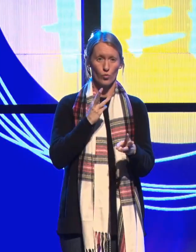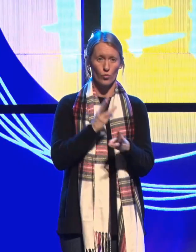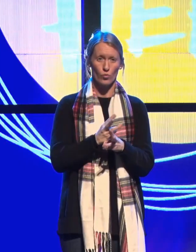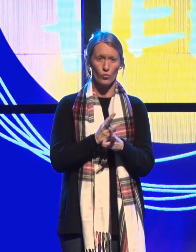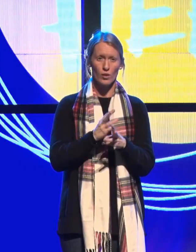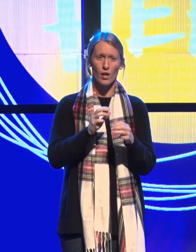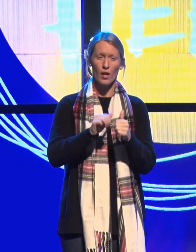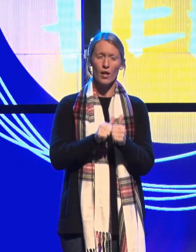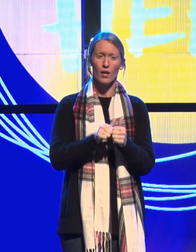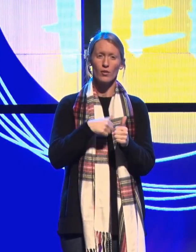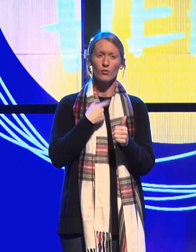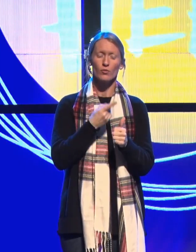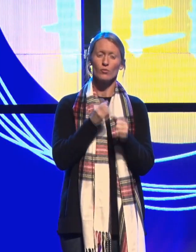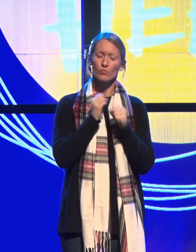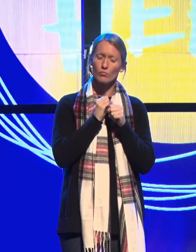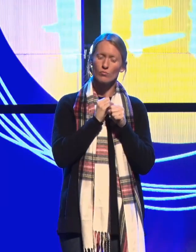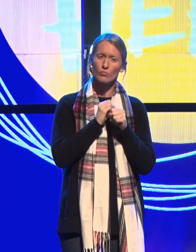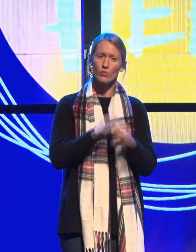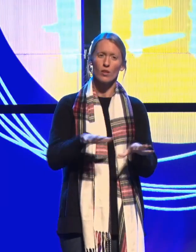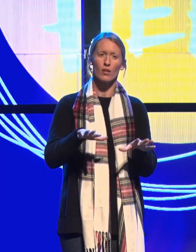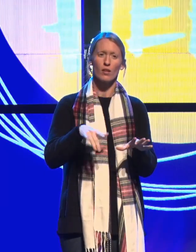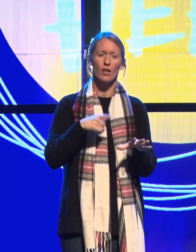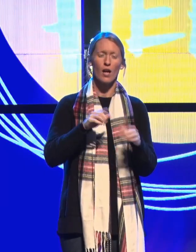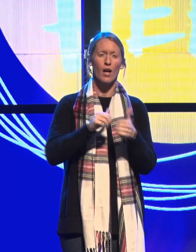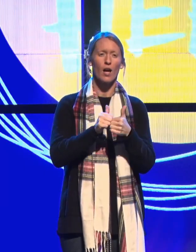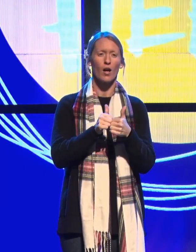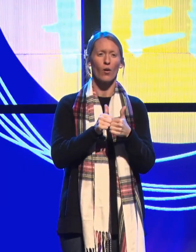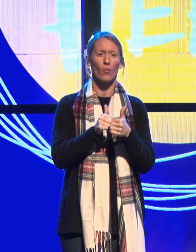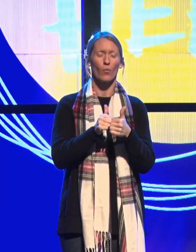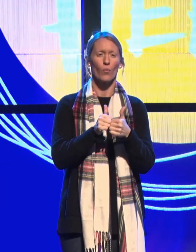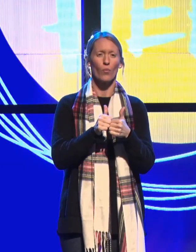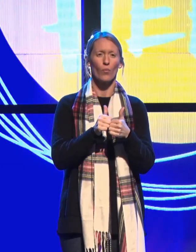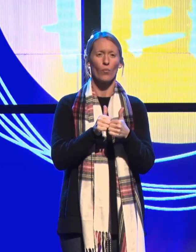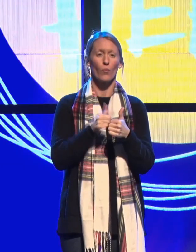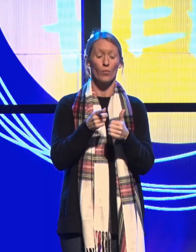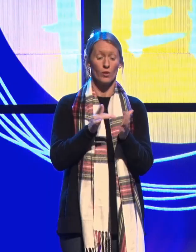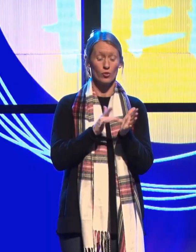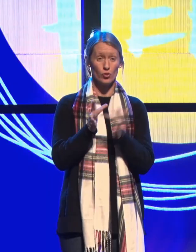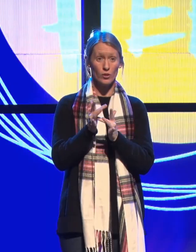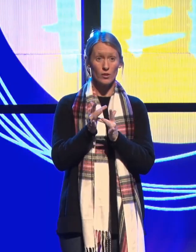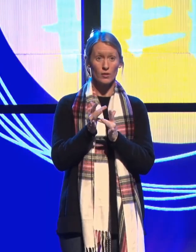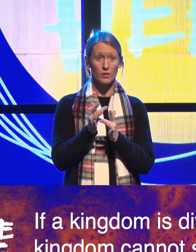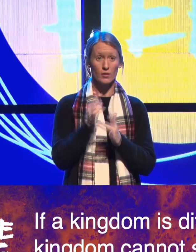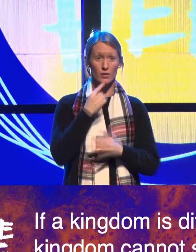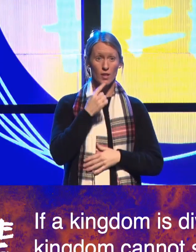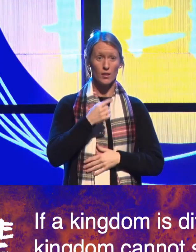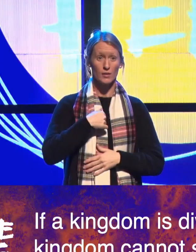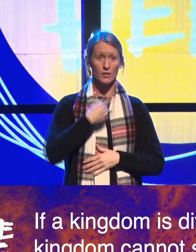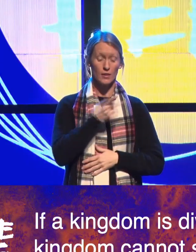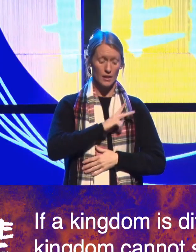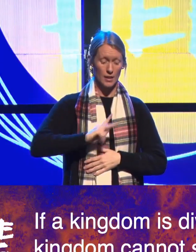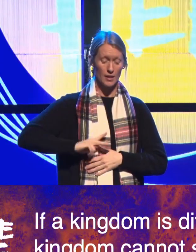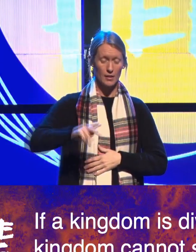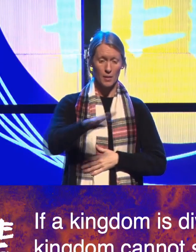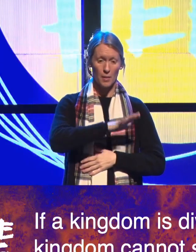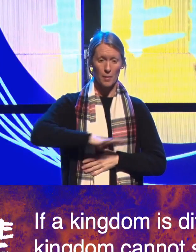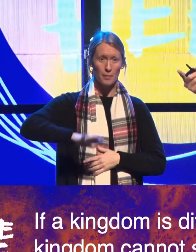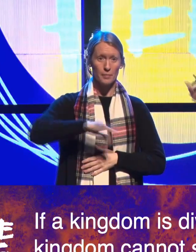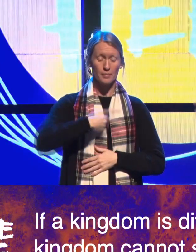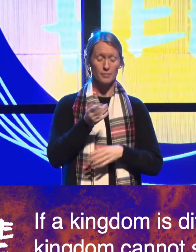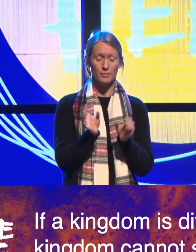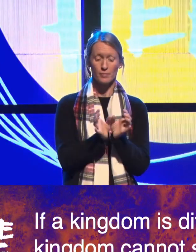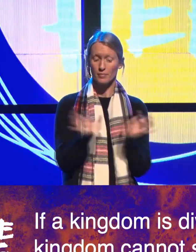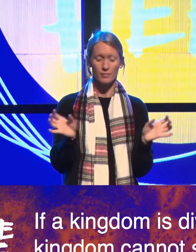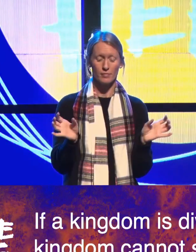you cast that? How do you bind that up? And Jesus goes on, he says, because if a kingdom is divided against itself, that